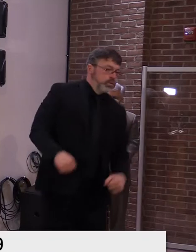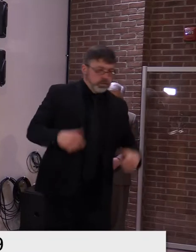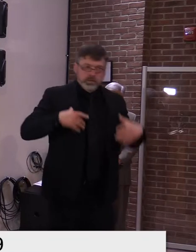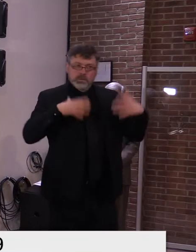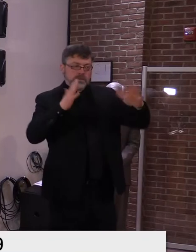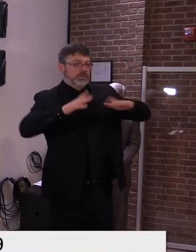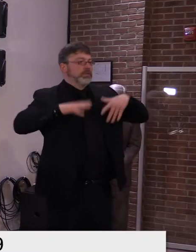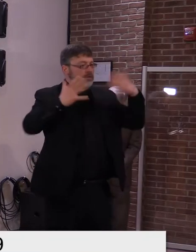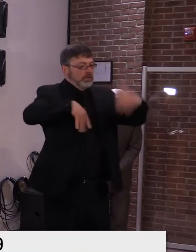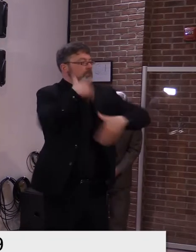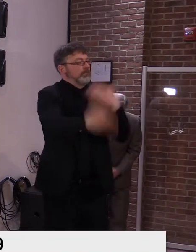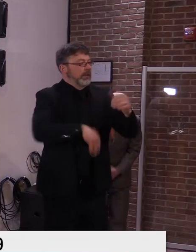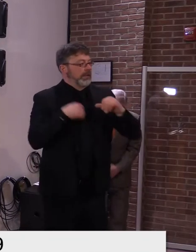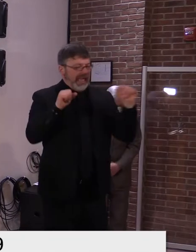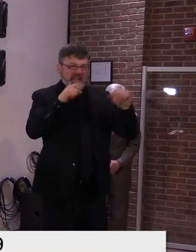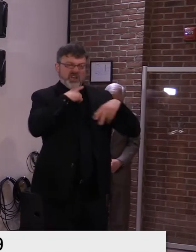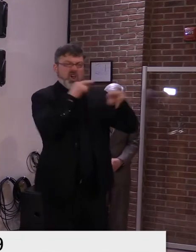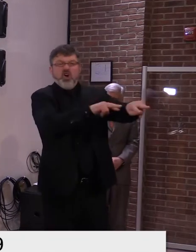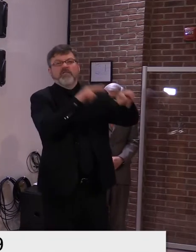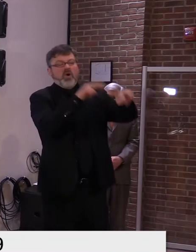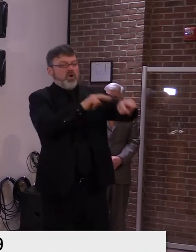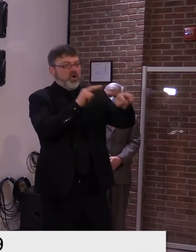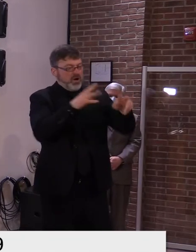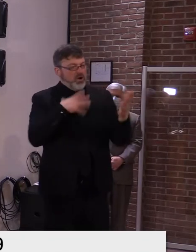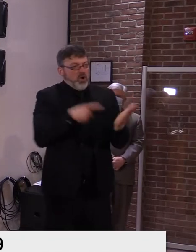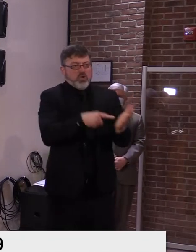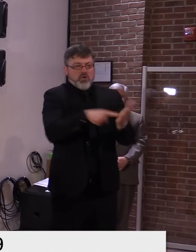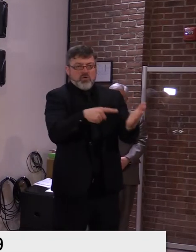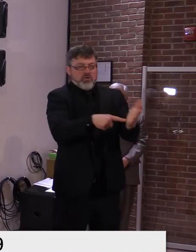to it. Thanks, Governor.